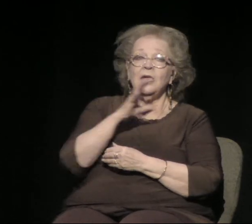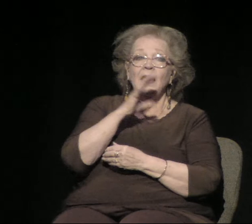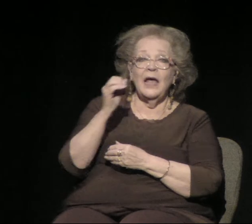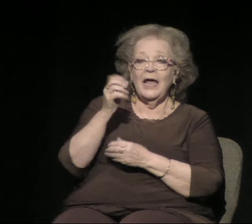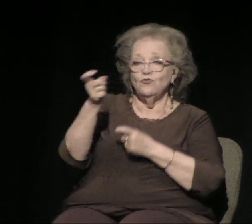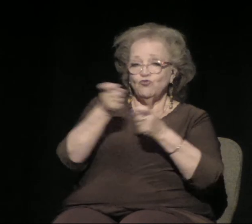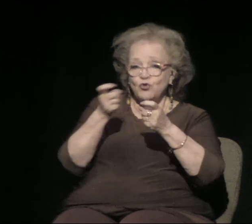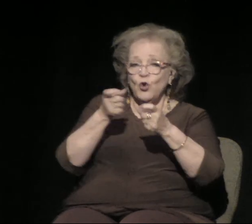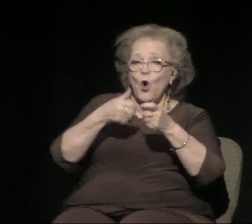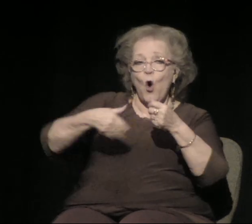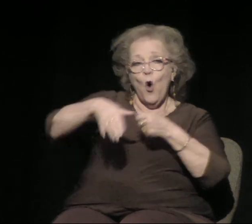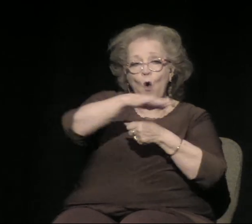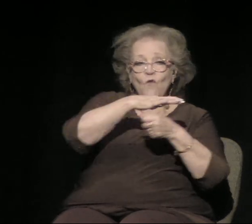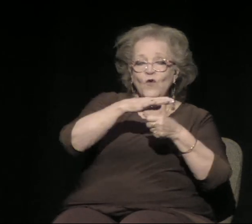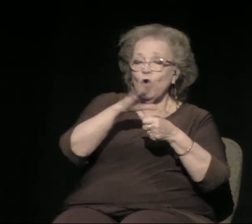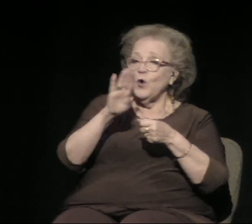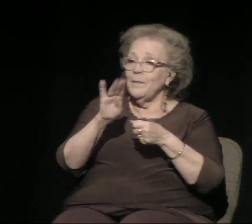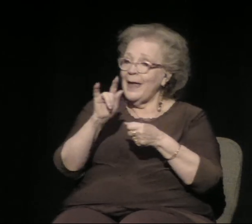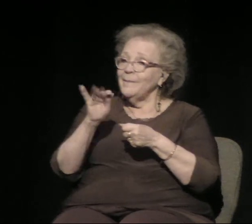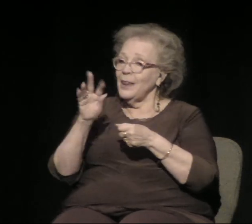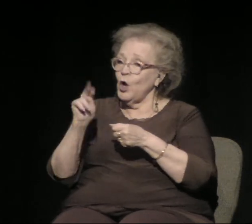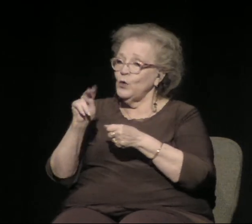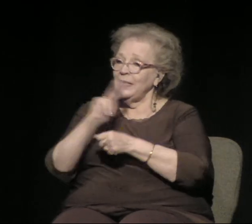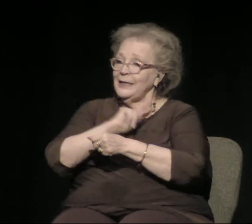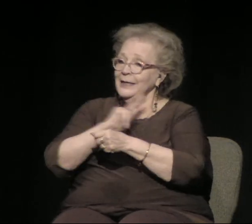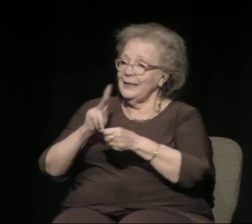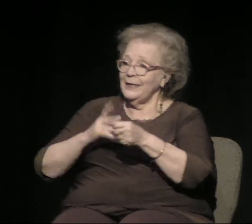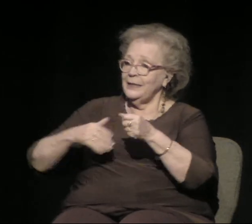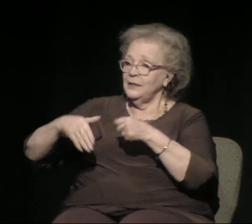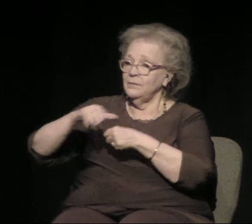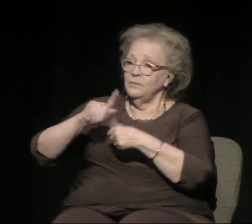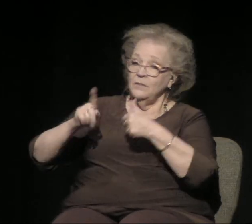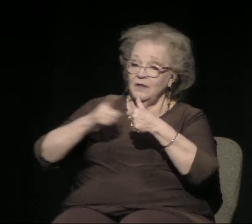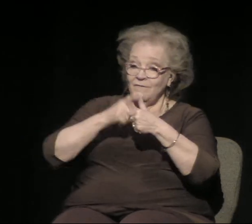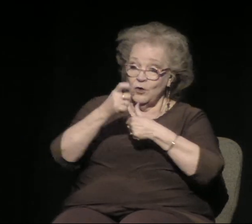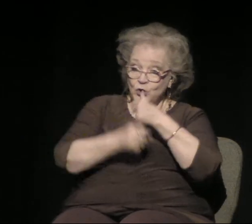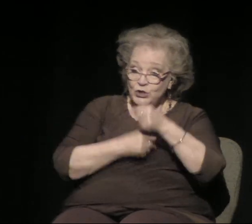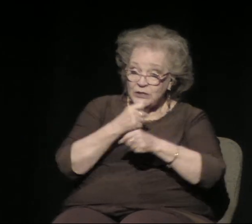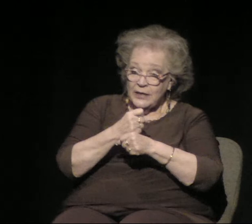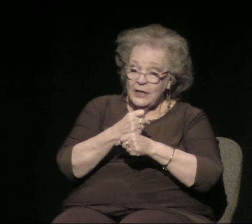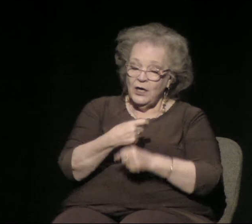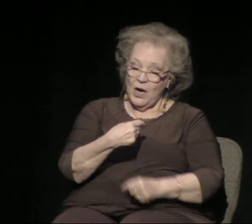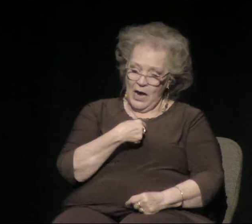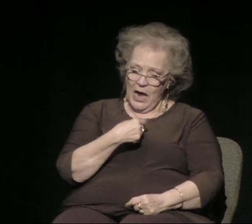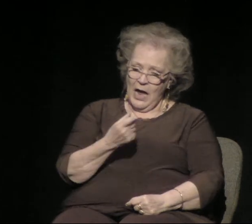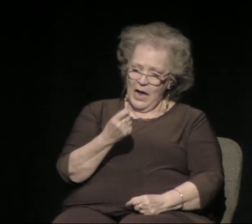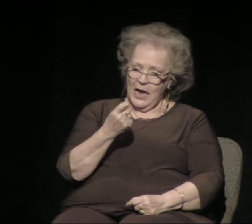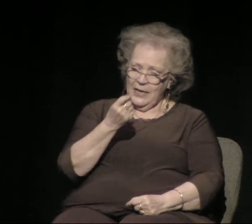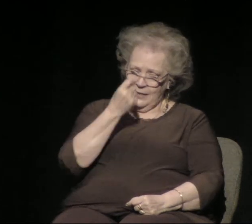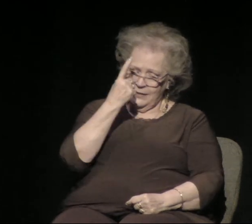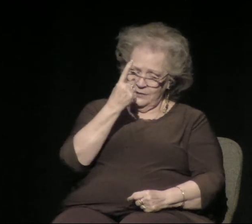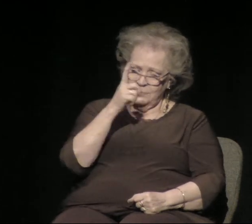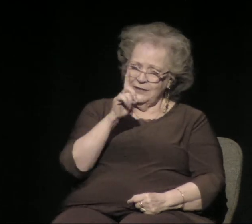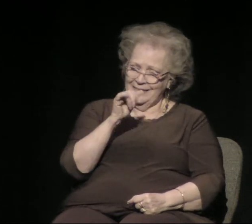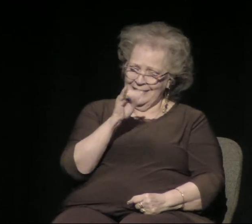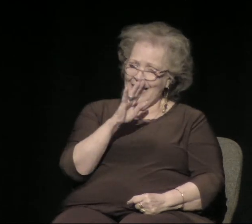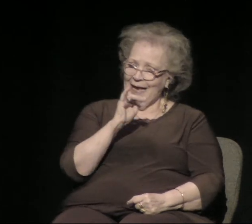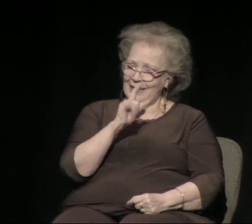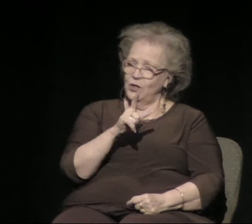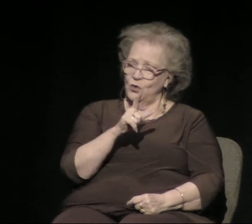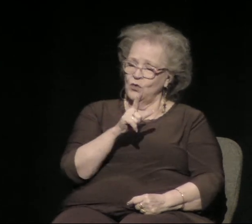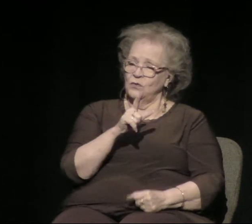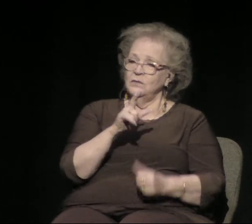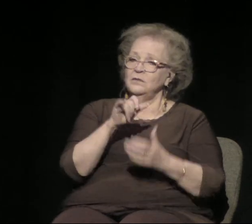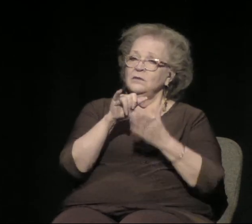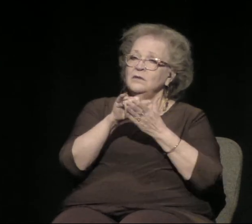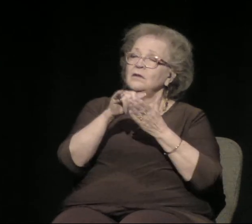ruler over the Babylonian kingdom. In the first year of his reign, I, Daniel, understood from the scriptures, according to the word